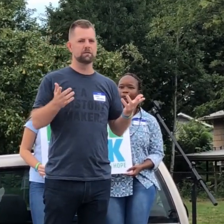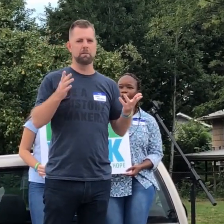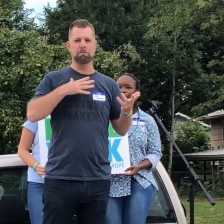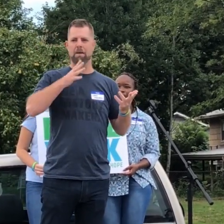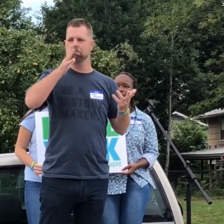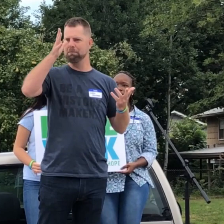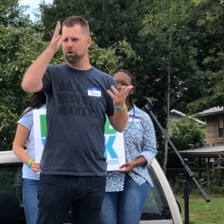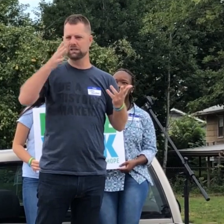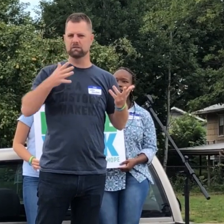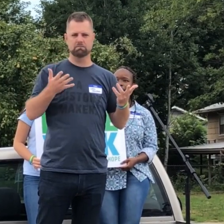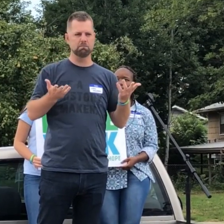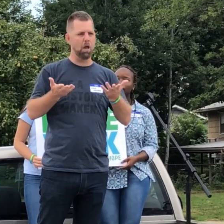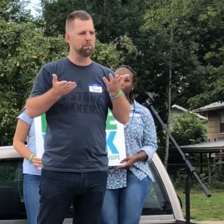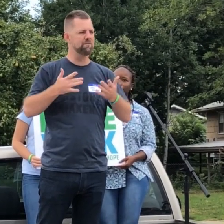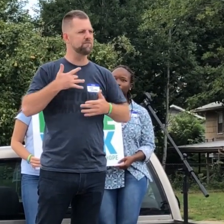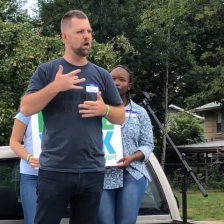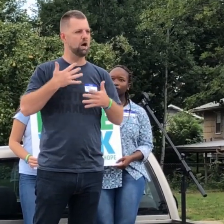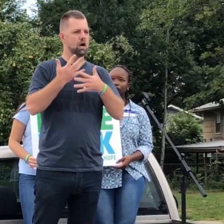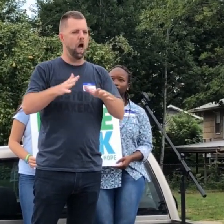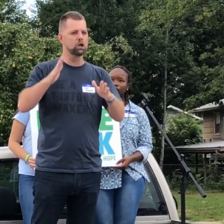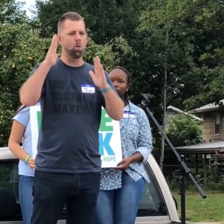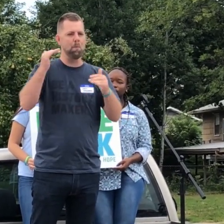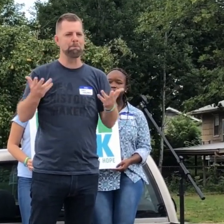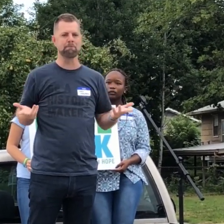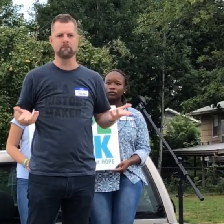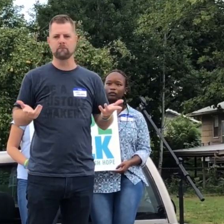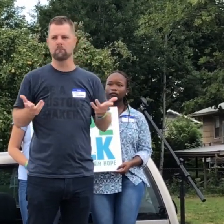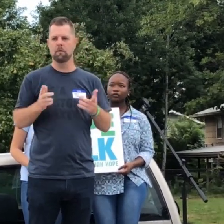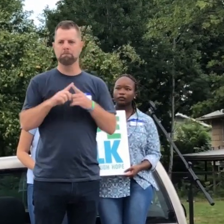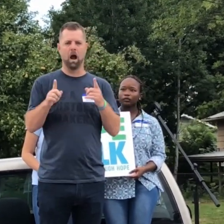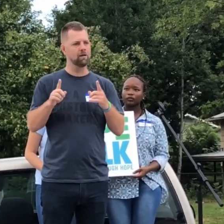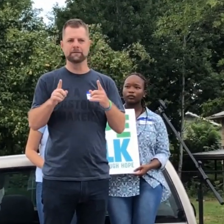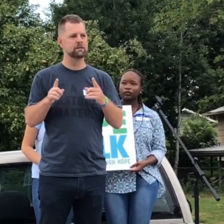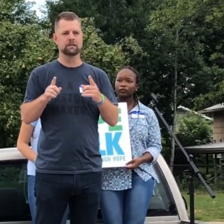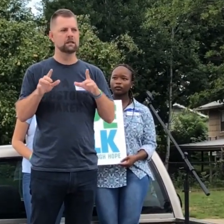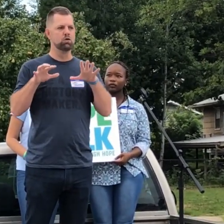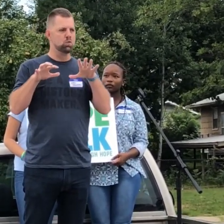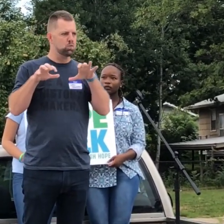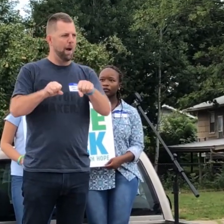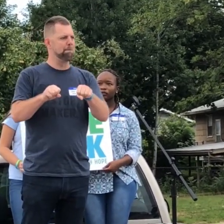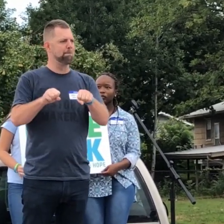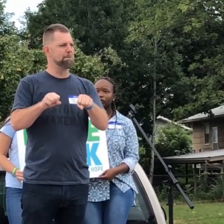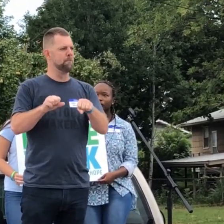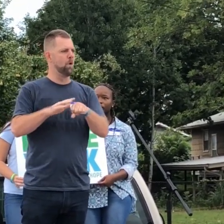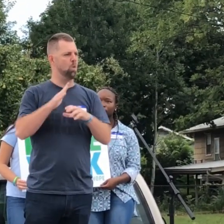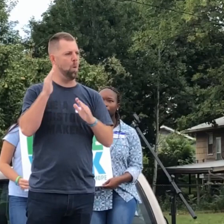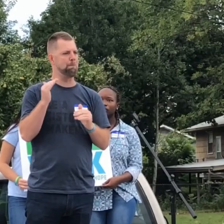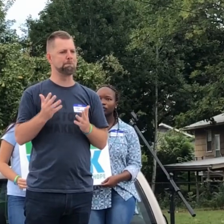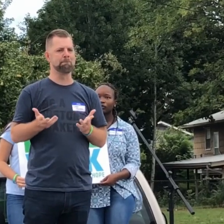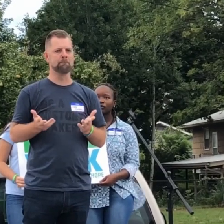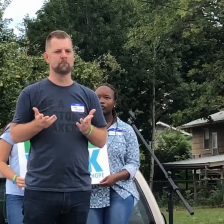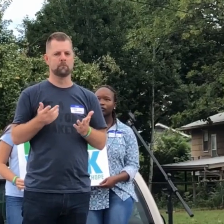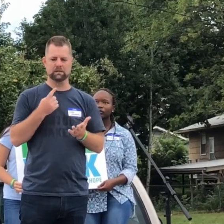1. My parents felt like they lost hope, but they grabbed on to